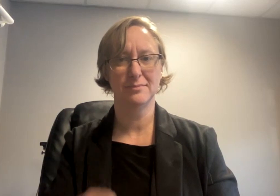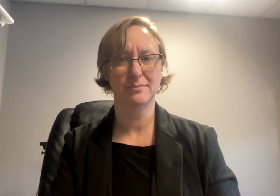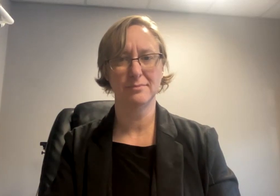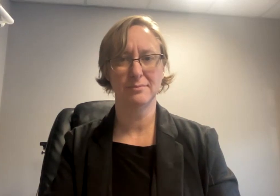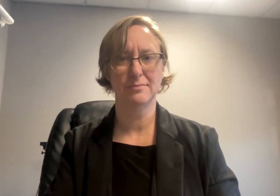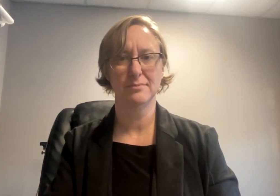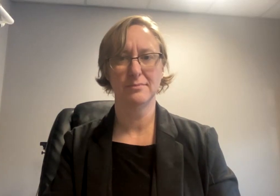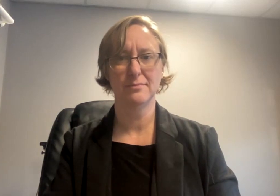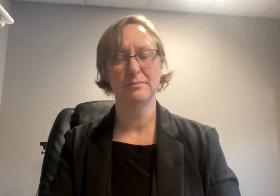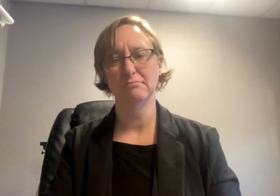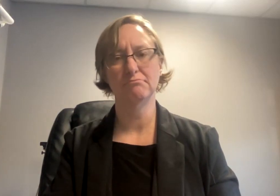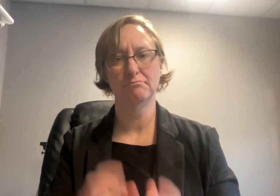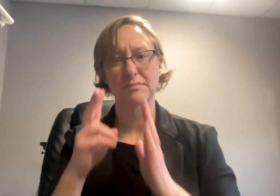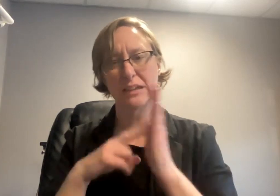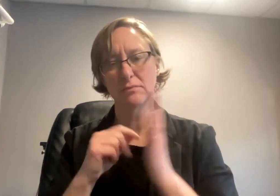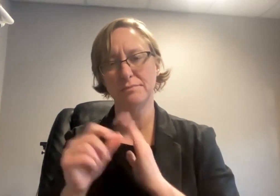person.